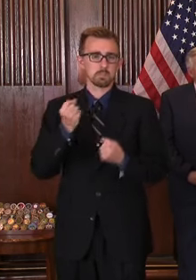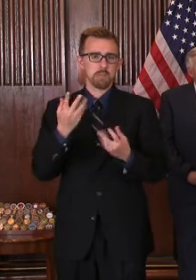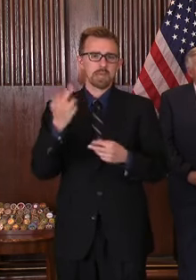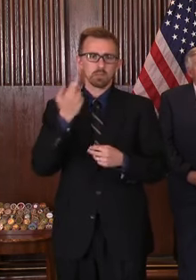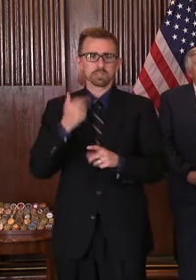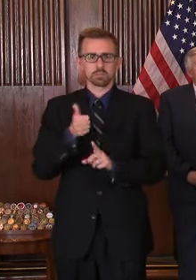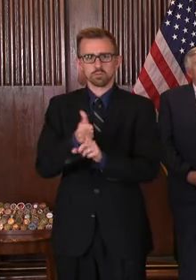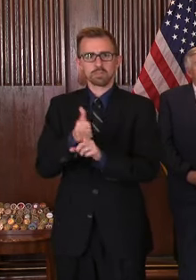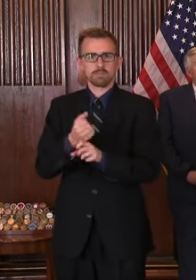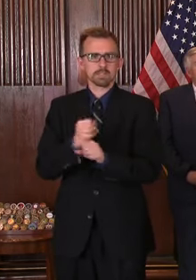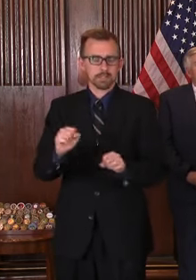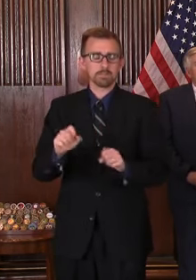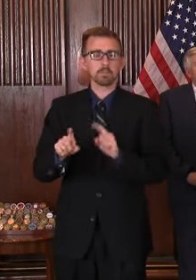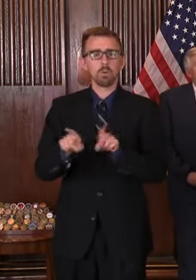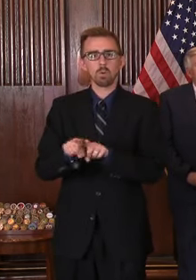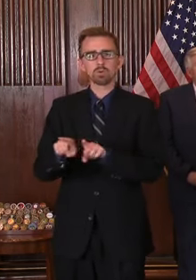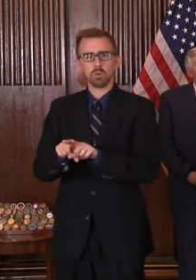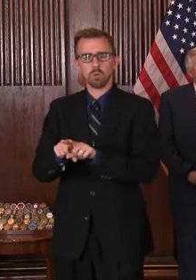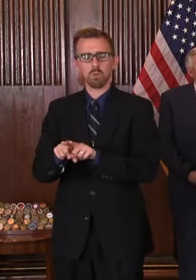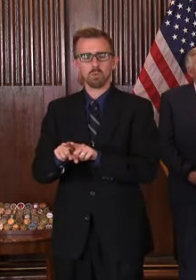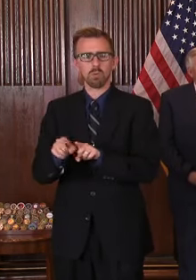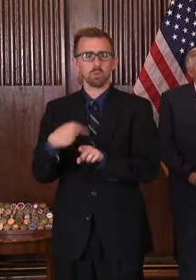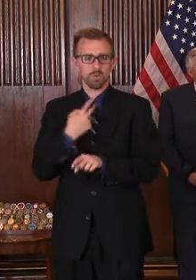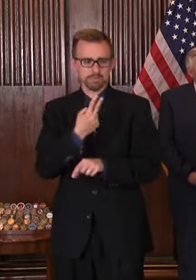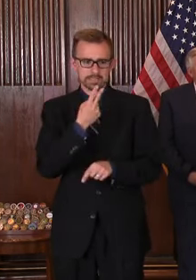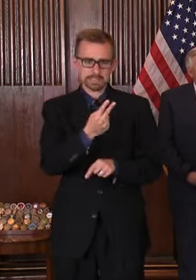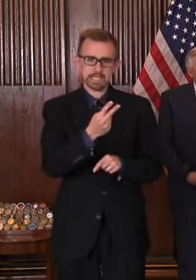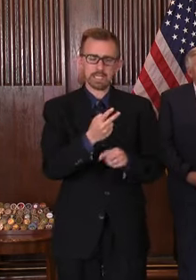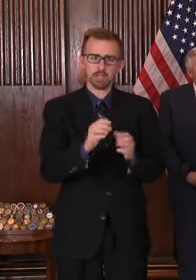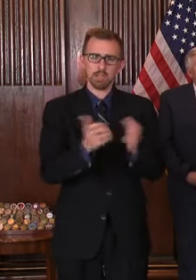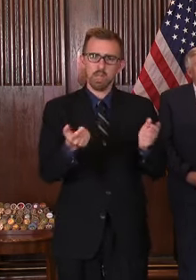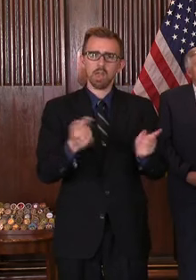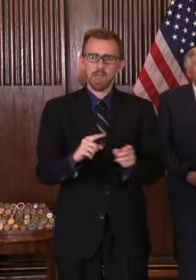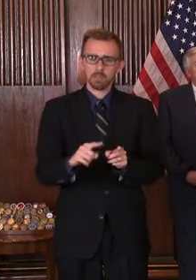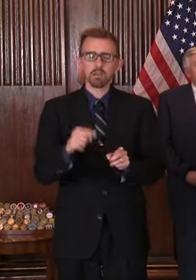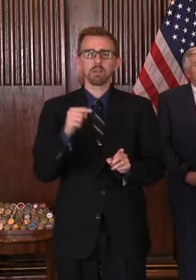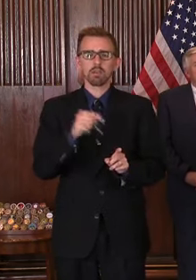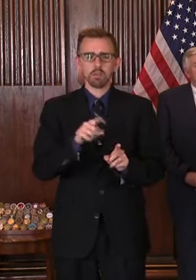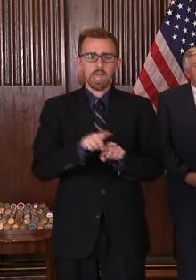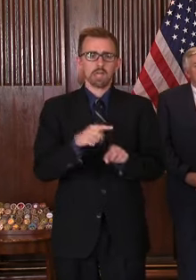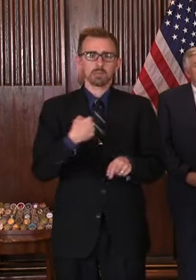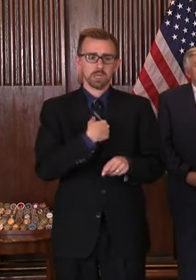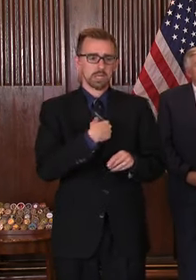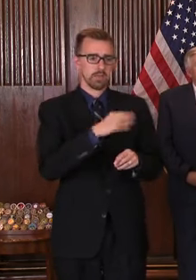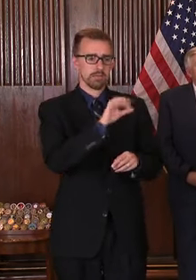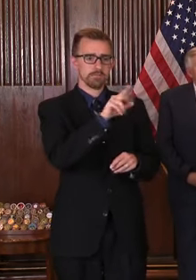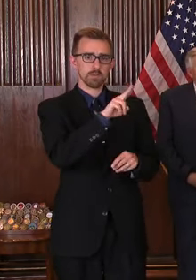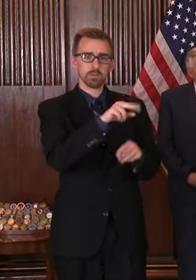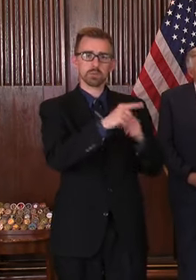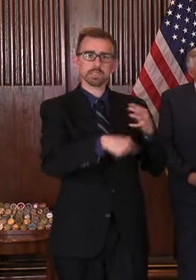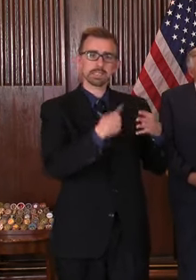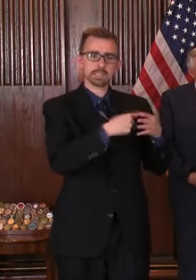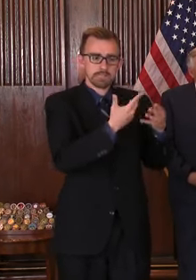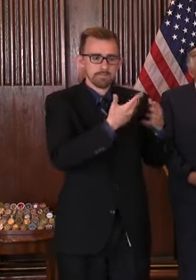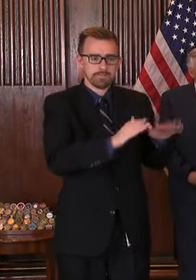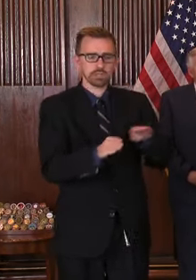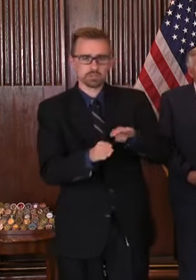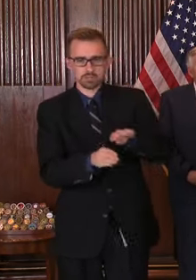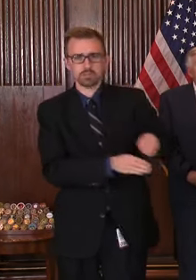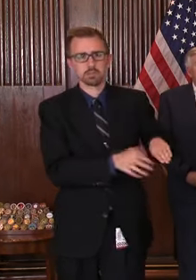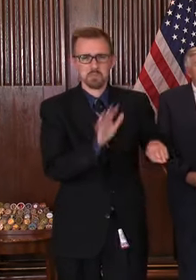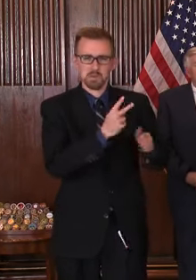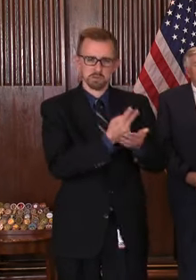for your own self, but also certainly one thing we've seen tremendously is that as we've moved out of flu season here in Missouri this year, which was